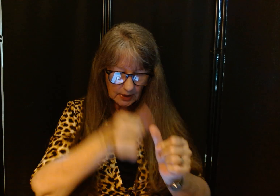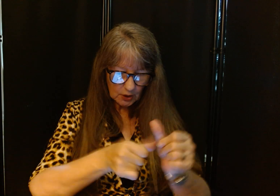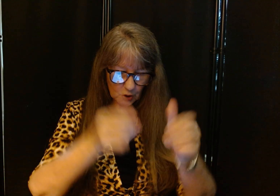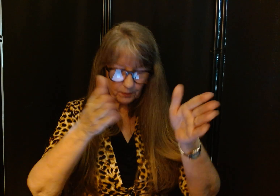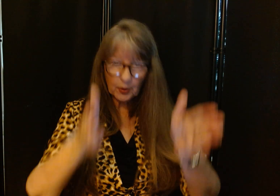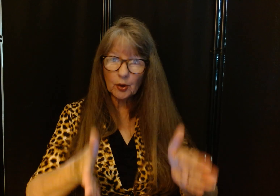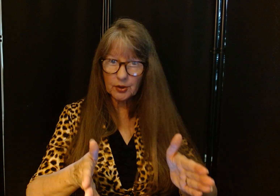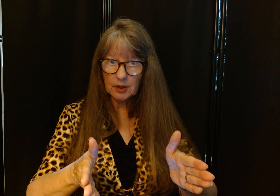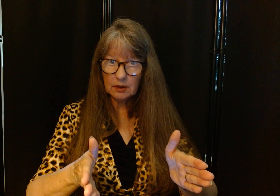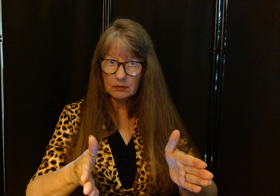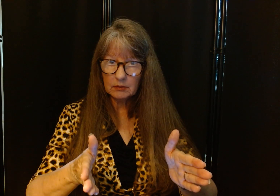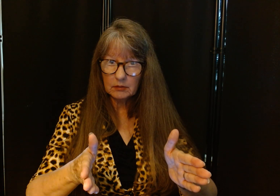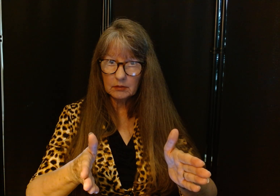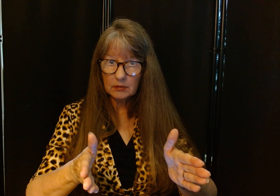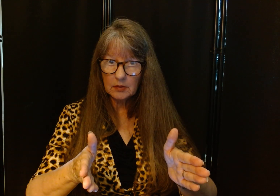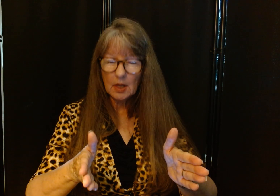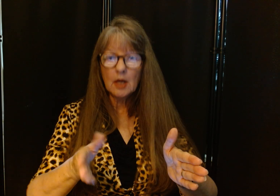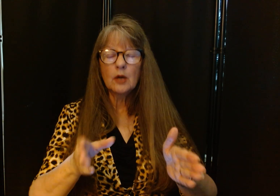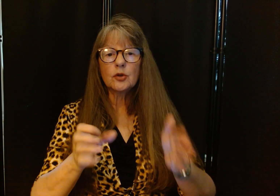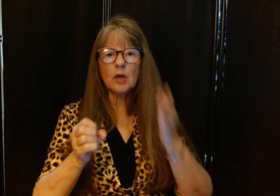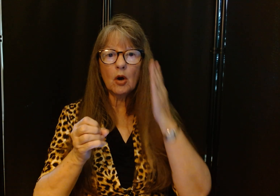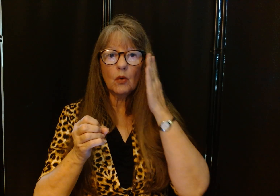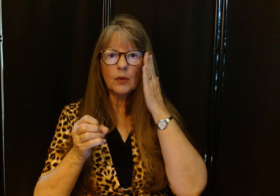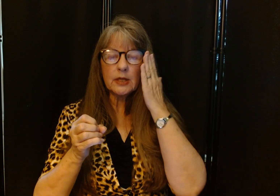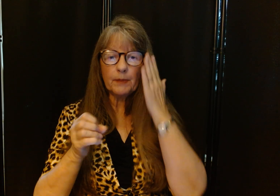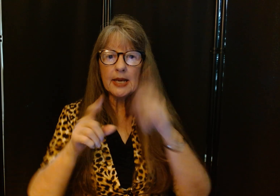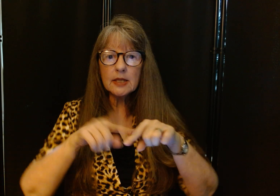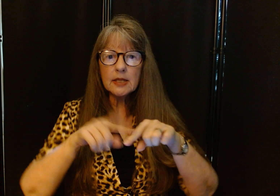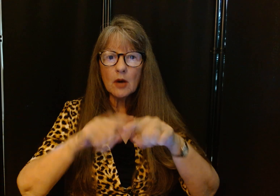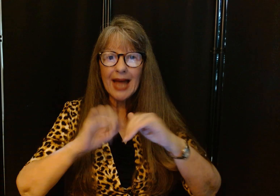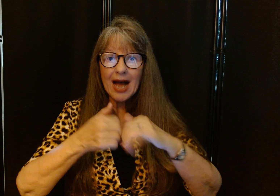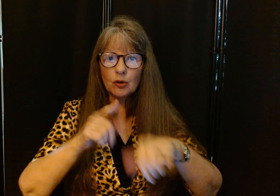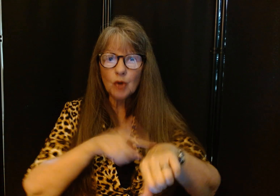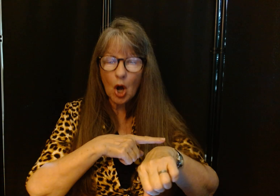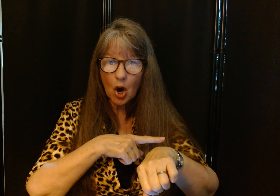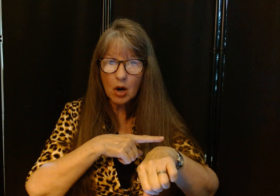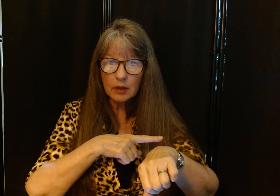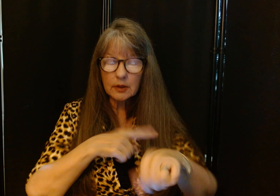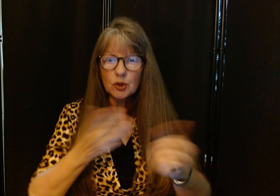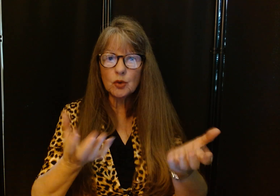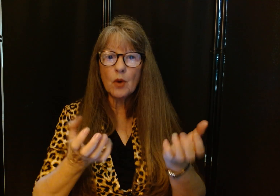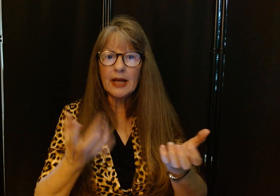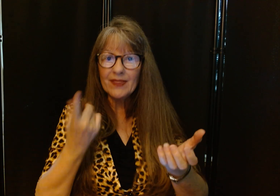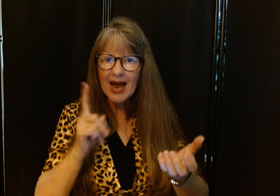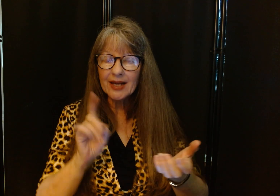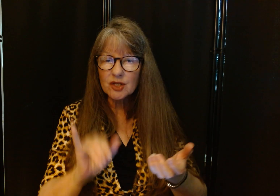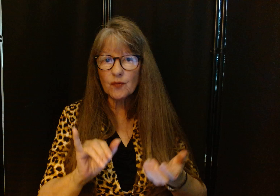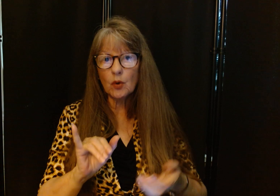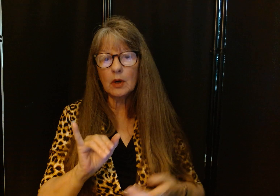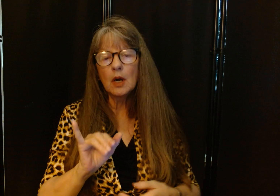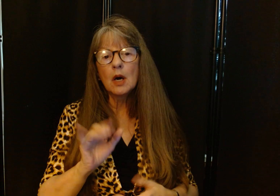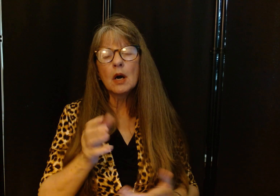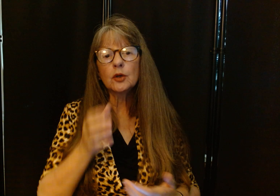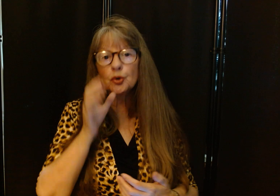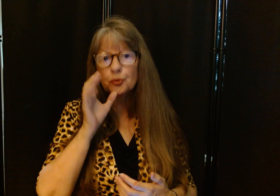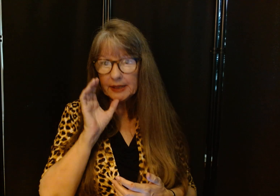each person. So it depends on how long that you want, and that is for